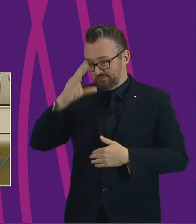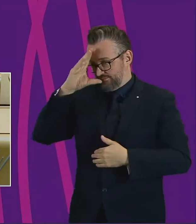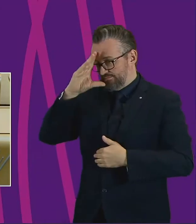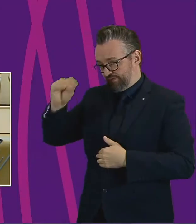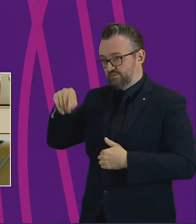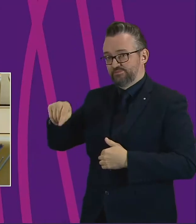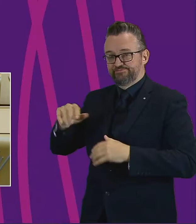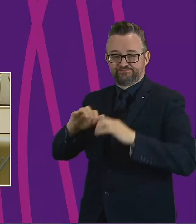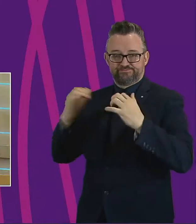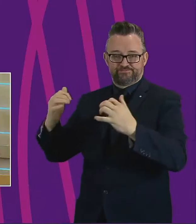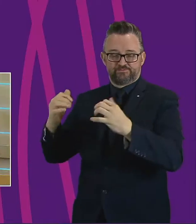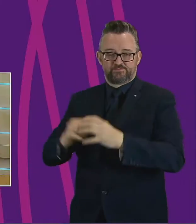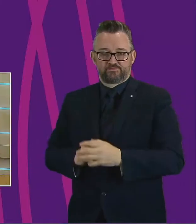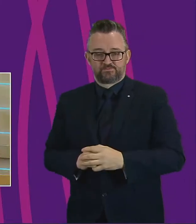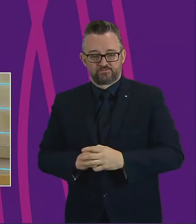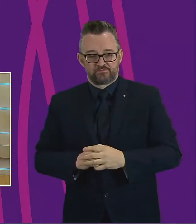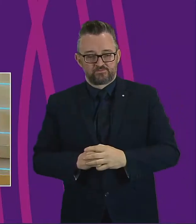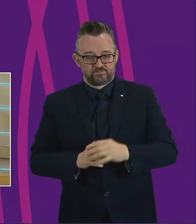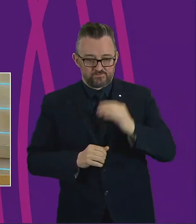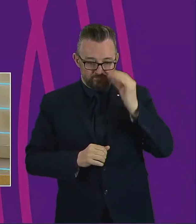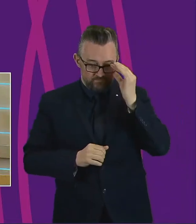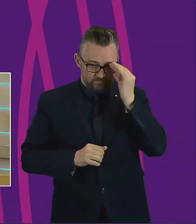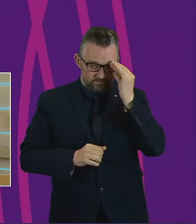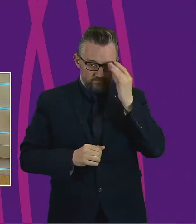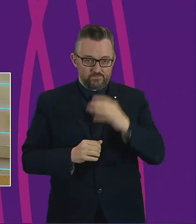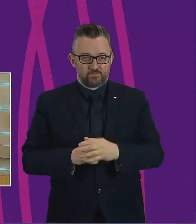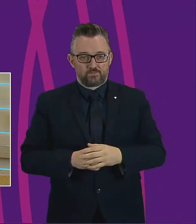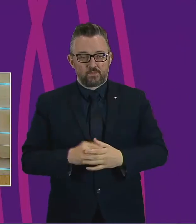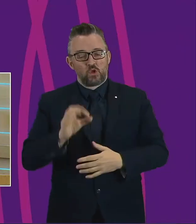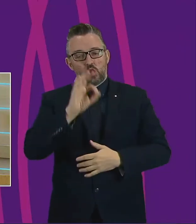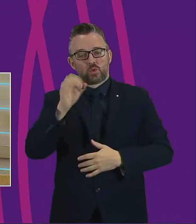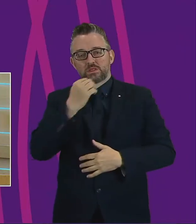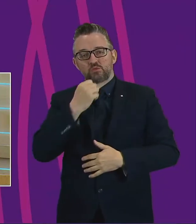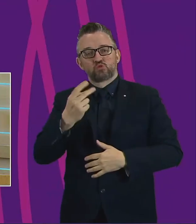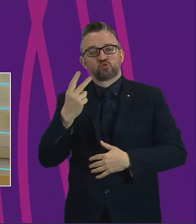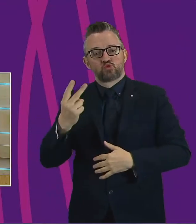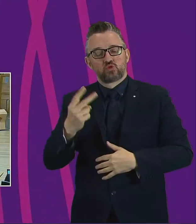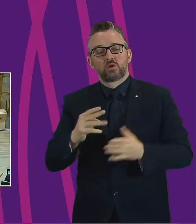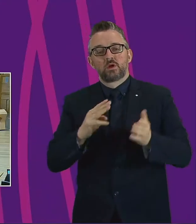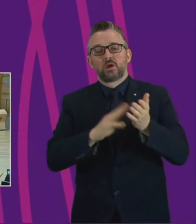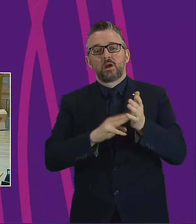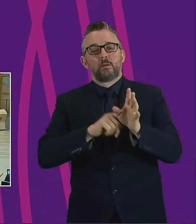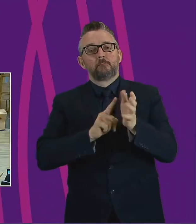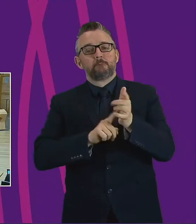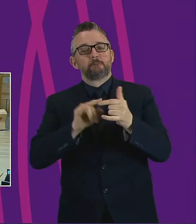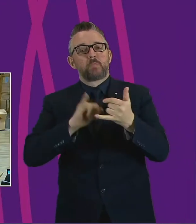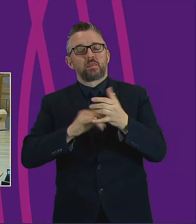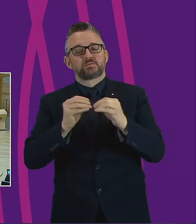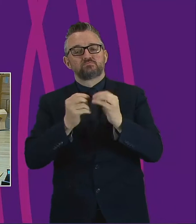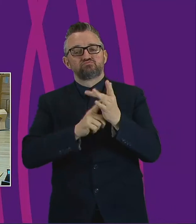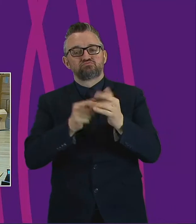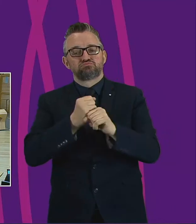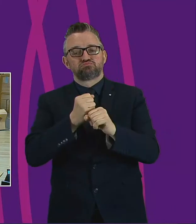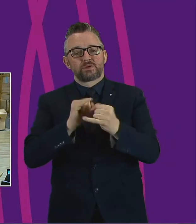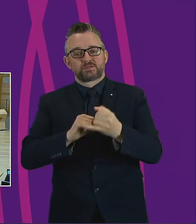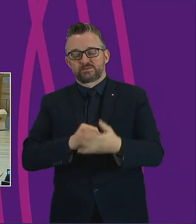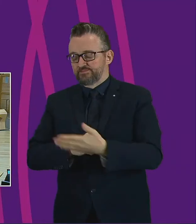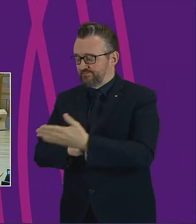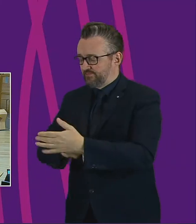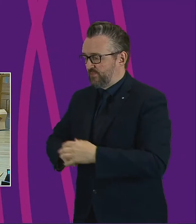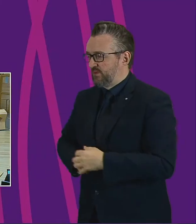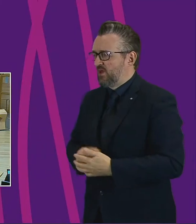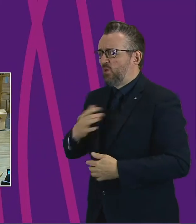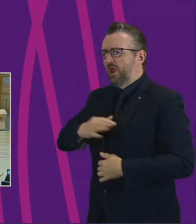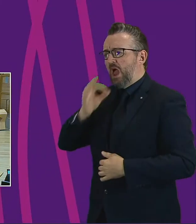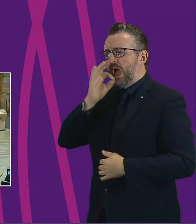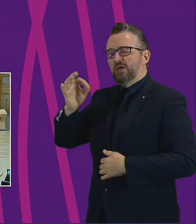members of that. Question number 2, Miles Briggs. Thank you, Presiding Officer. To ask the Scottish Government whether it will have